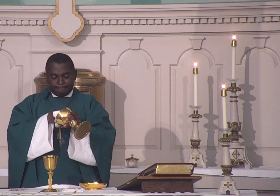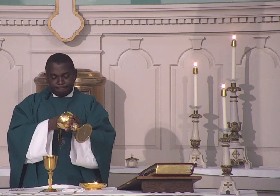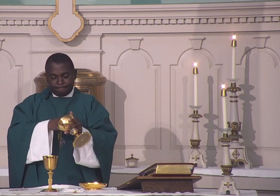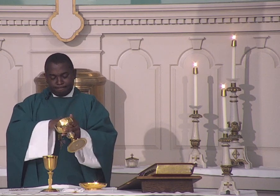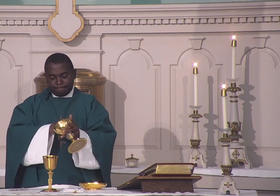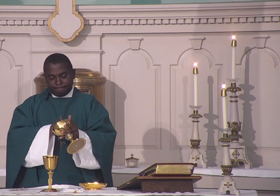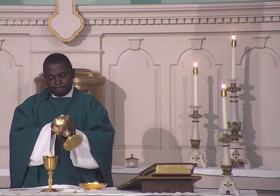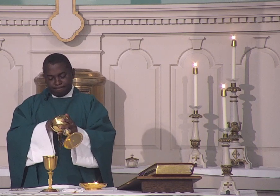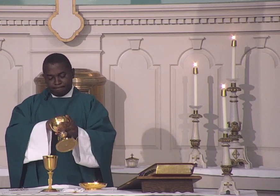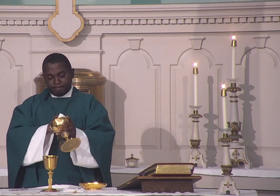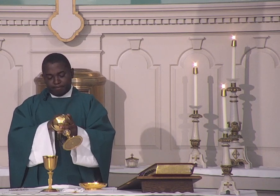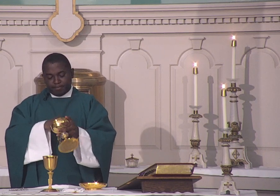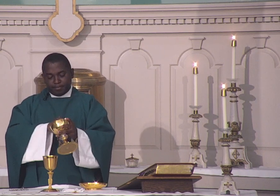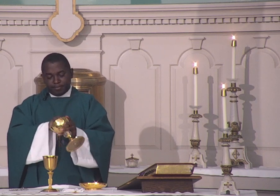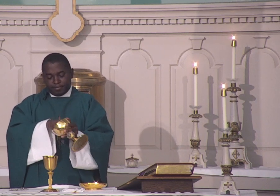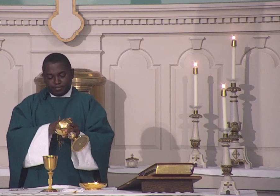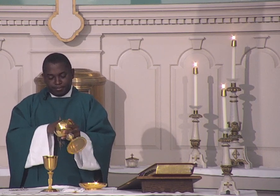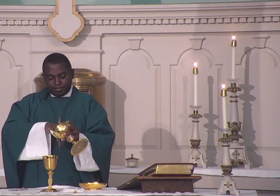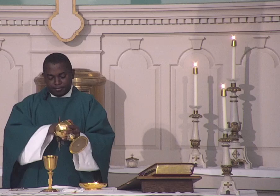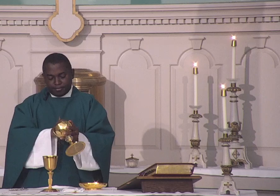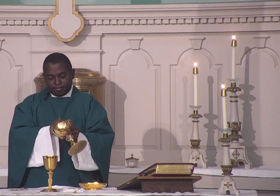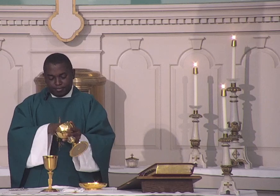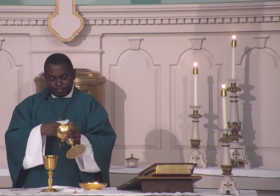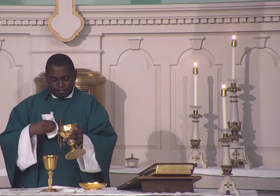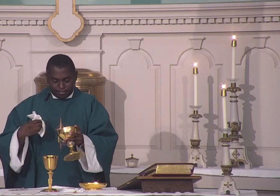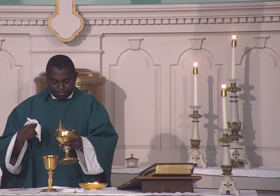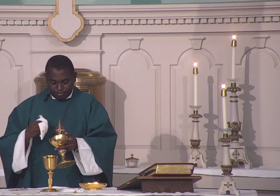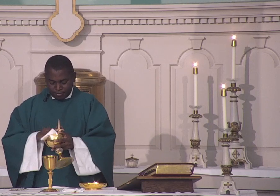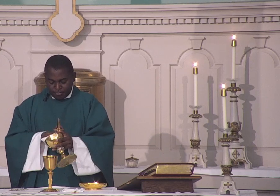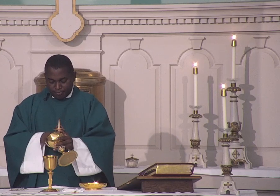petivit ladro penitens.